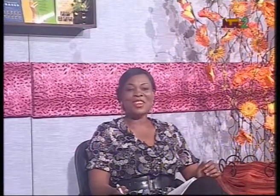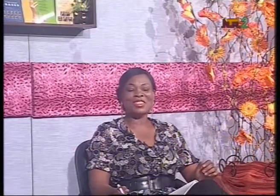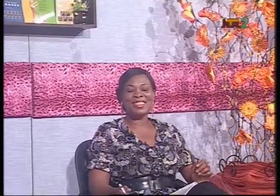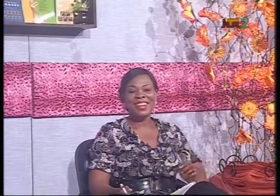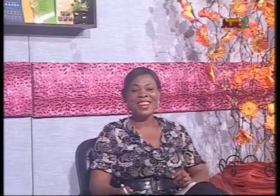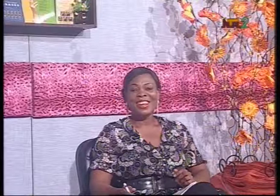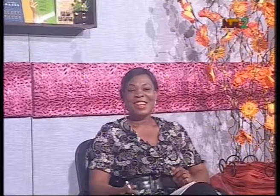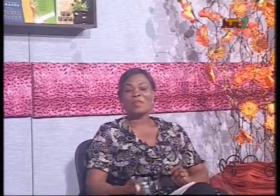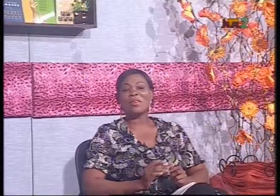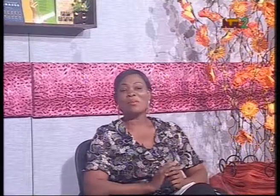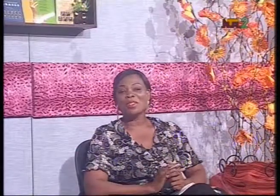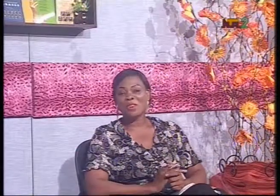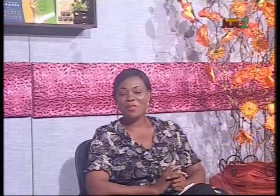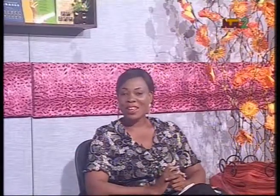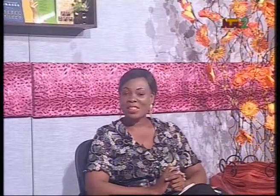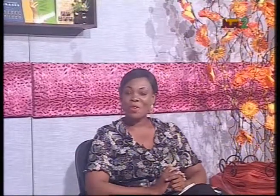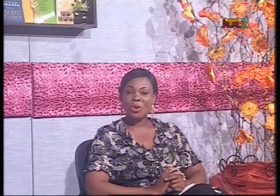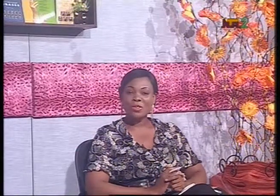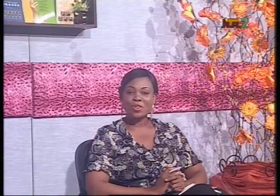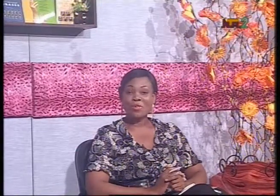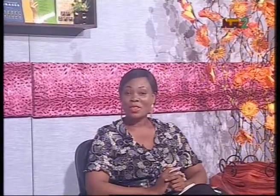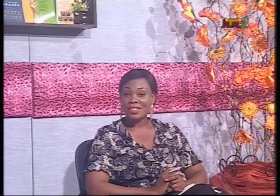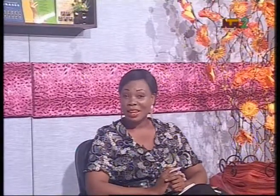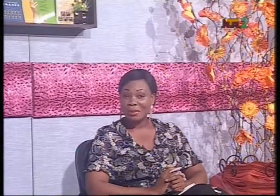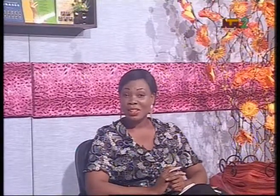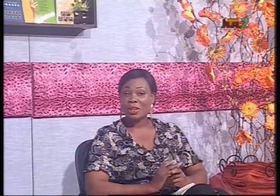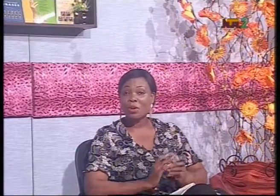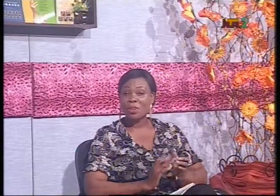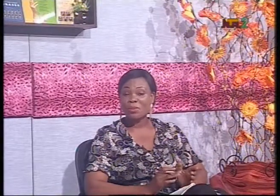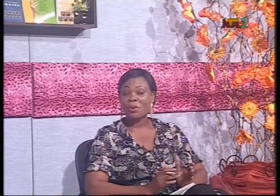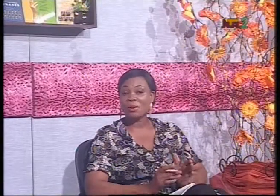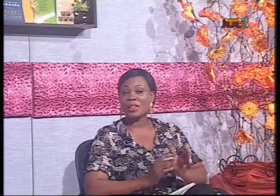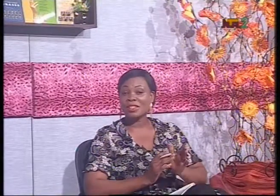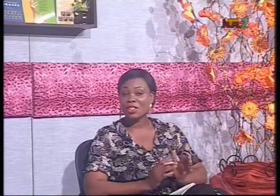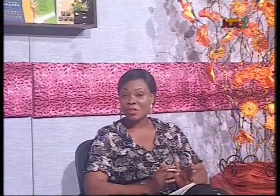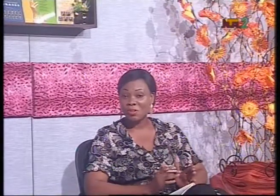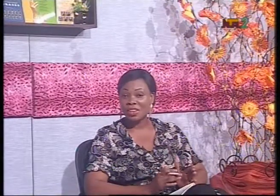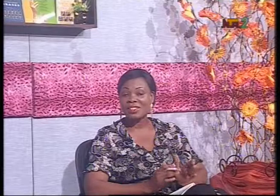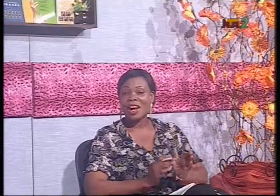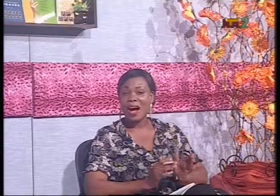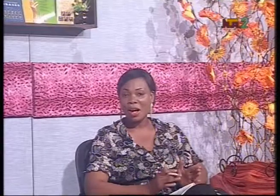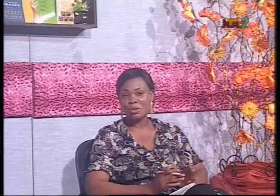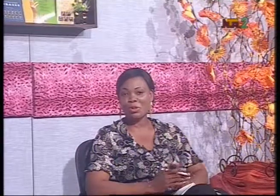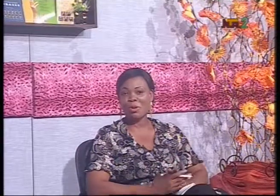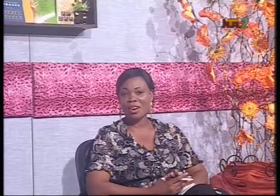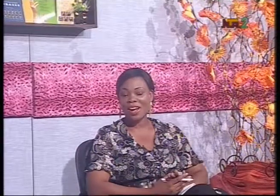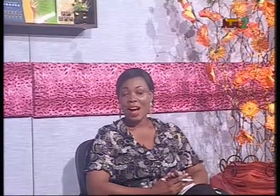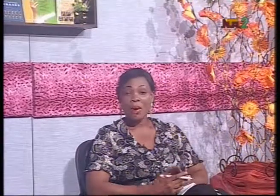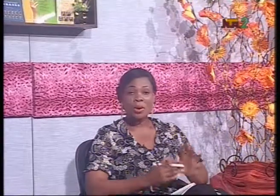Good. The program is Talking Fingers. If you're watching for the first time, is the only program that teaches your fingers how to talk. And we're going to